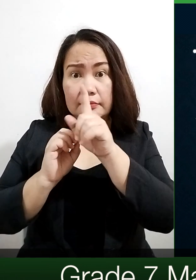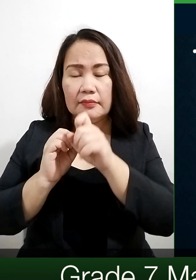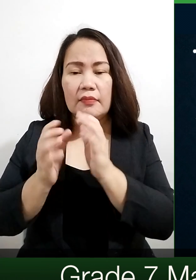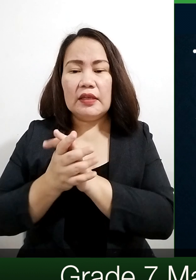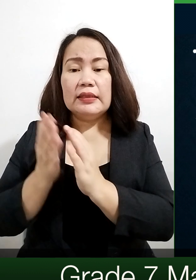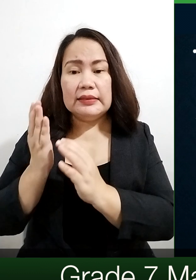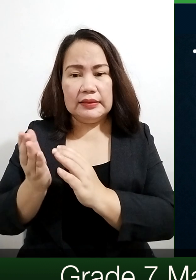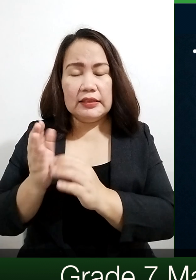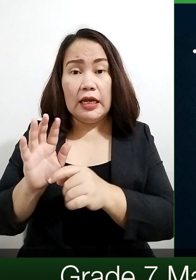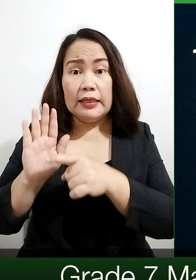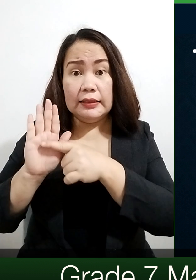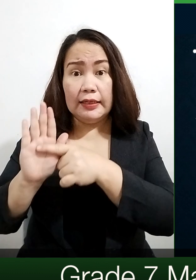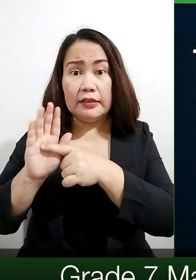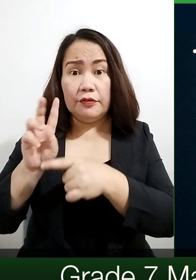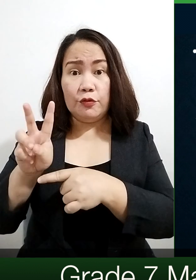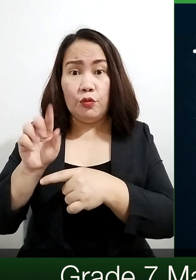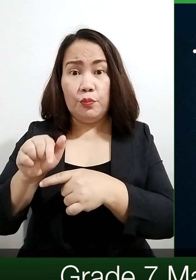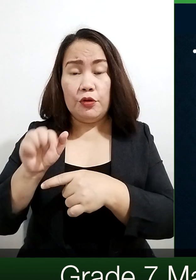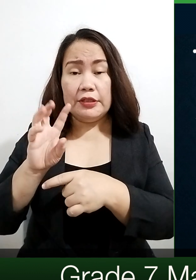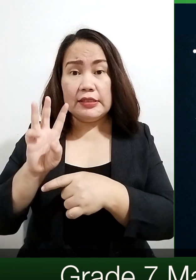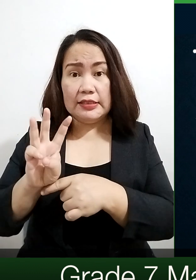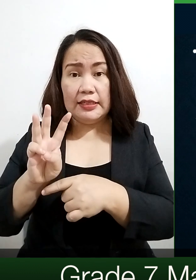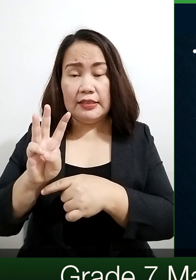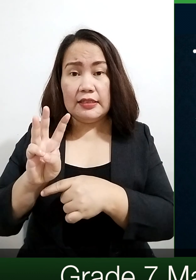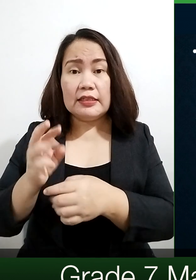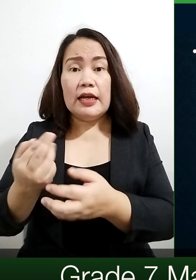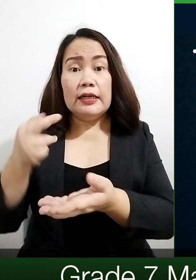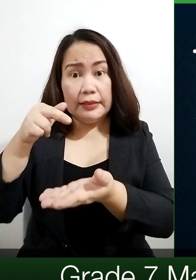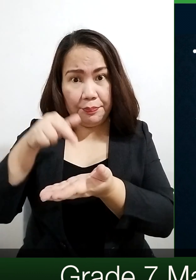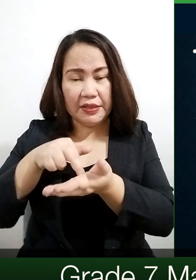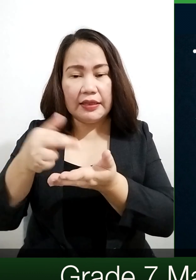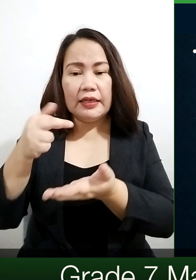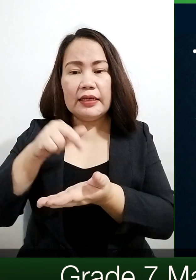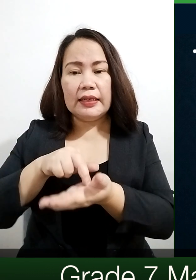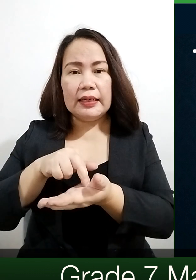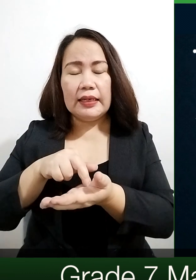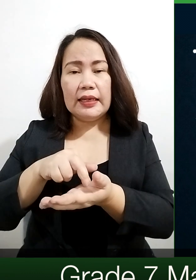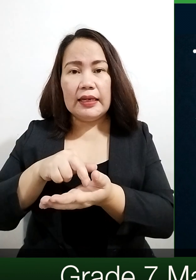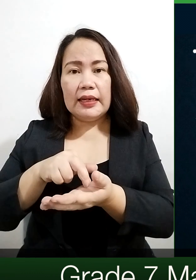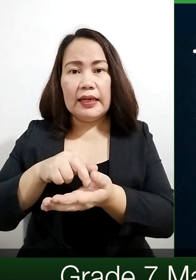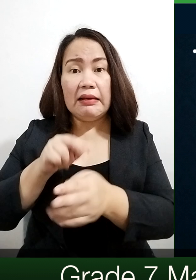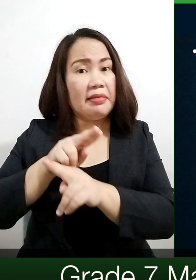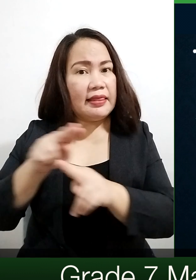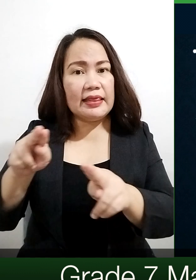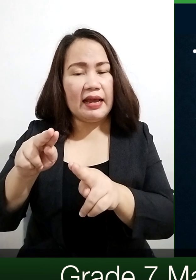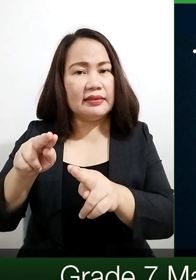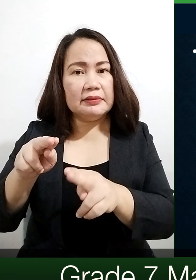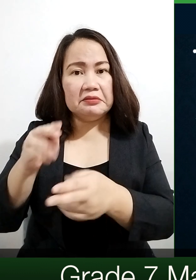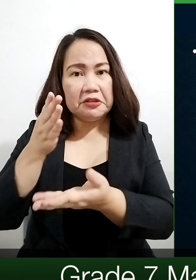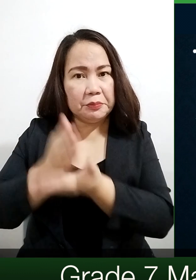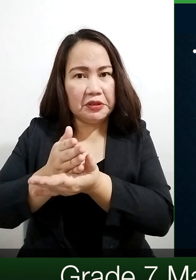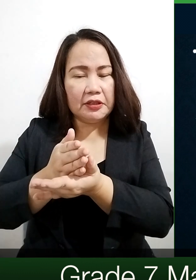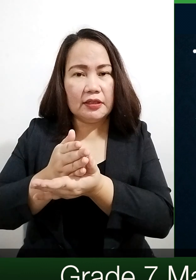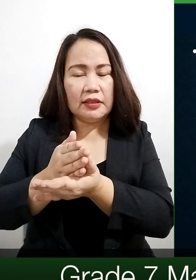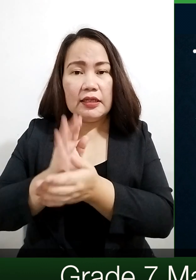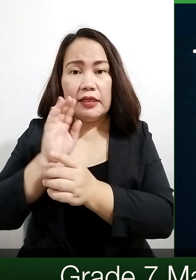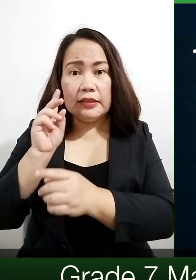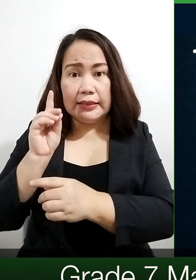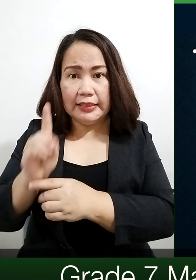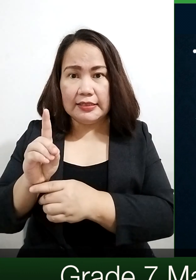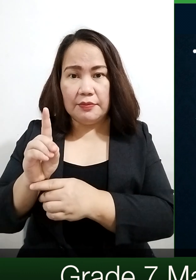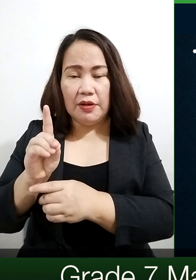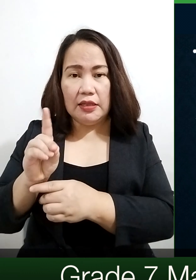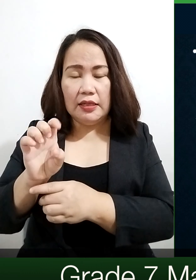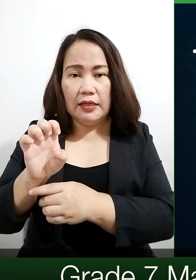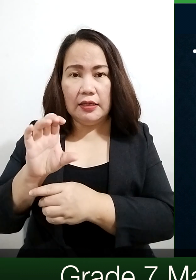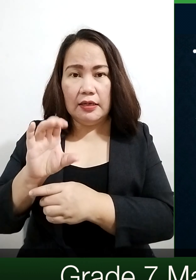of repeating. Okay, since repeating siya, therefore, non-terminating. So, repeating and non-terminating decimal.